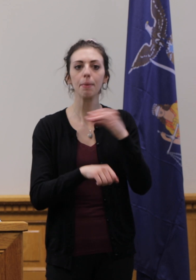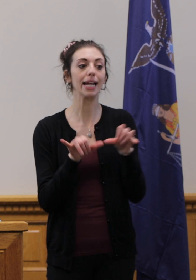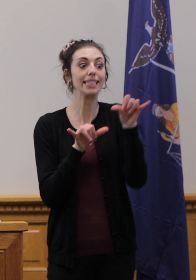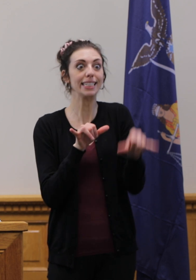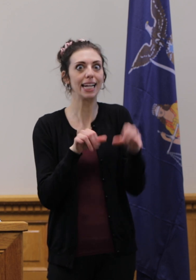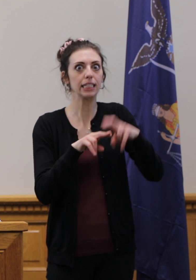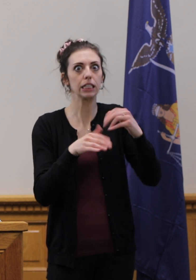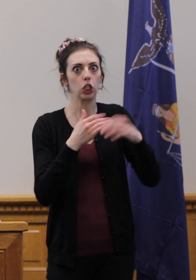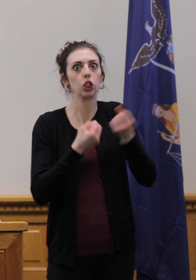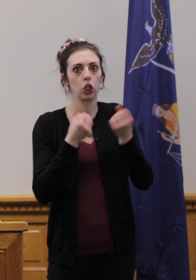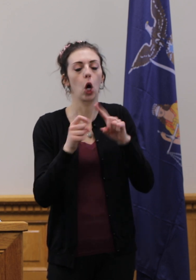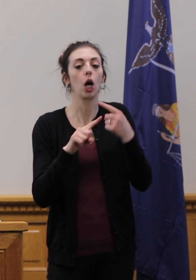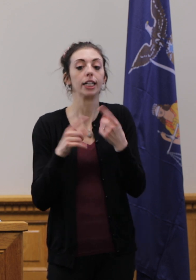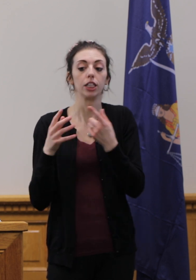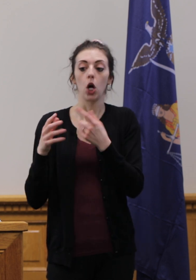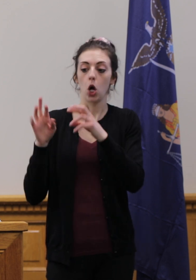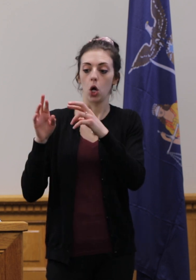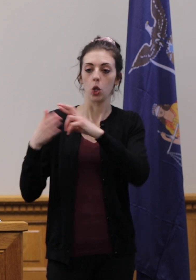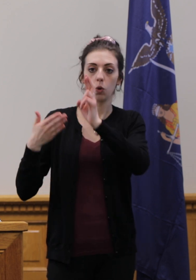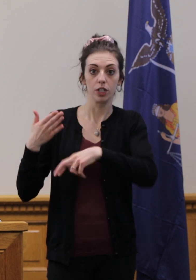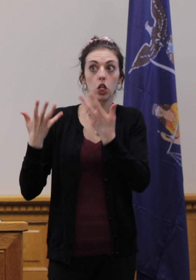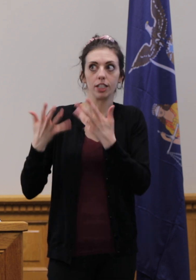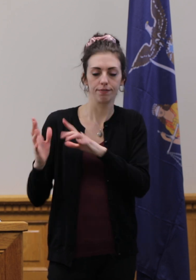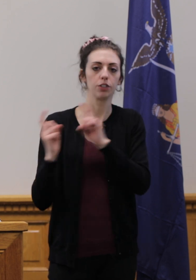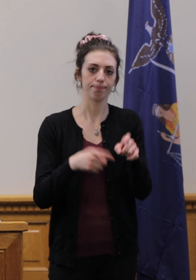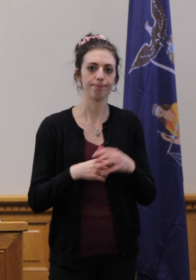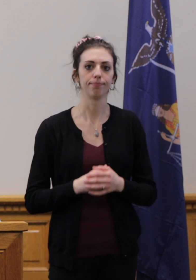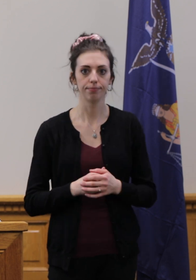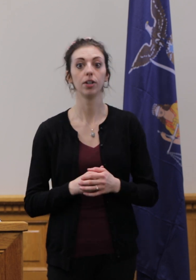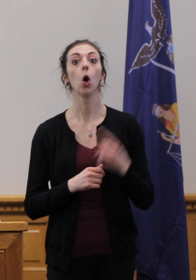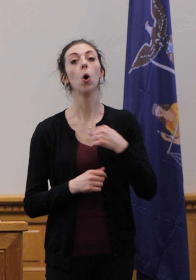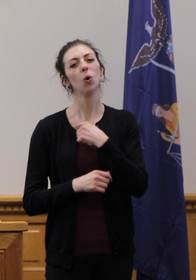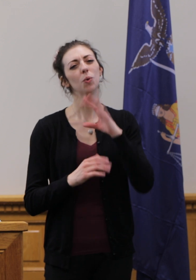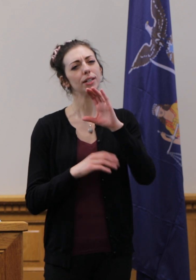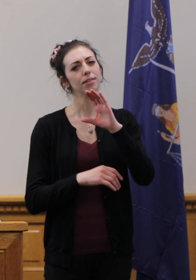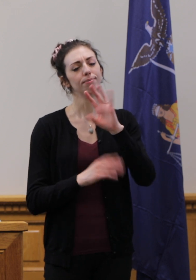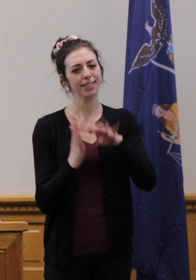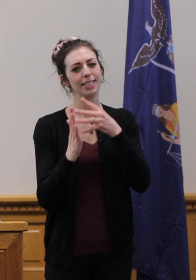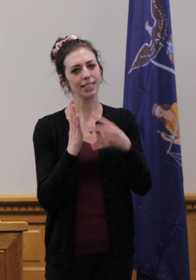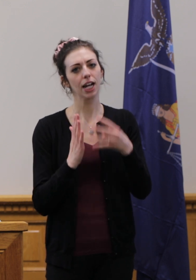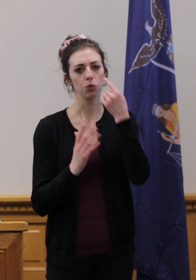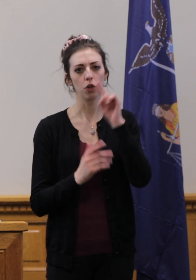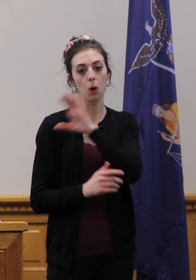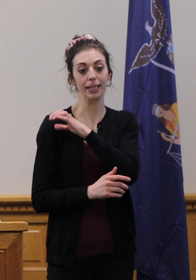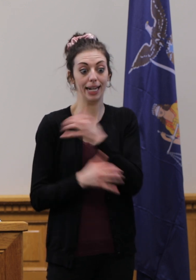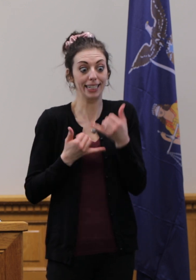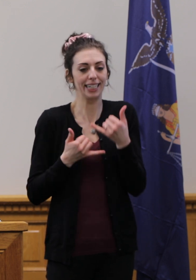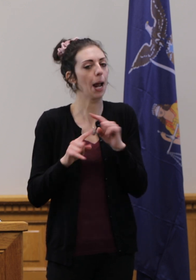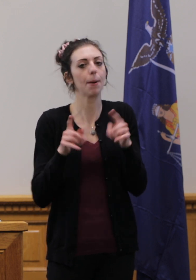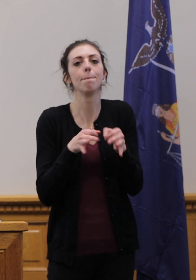their test results. The February 16th clinic that was scheduled for today in Oswego was postponed due to weather. It will